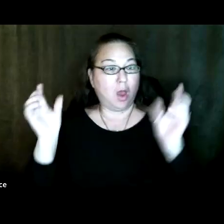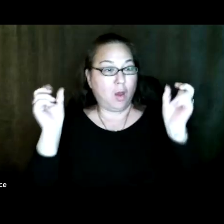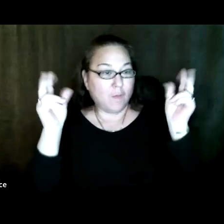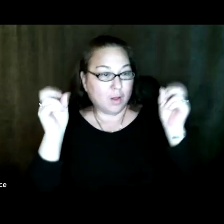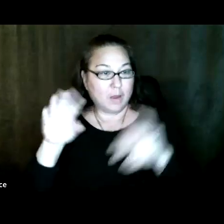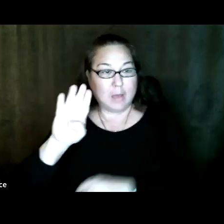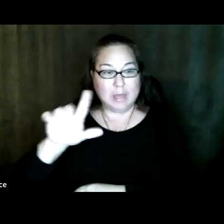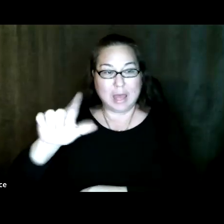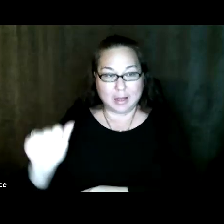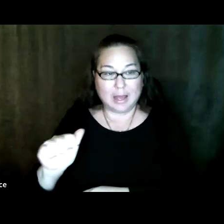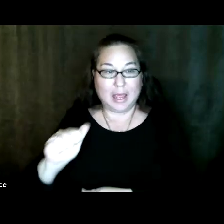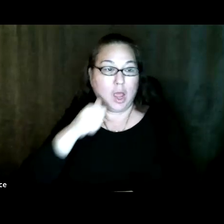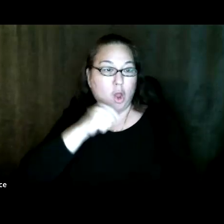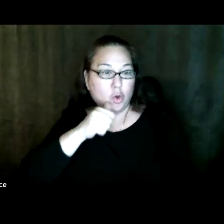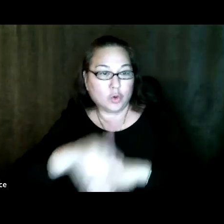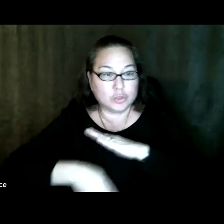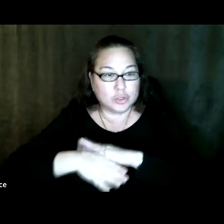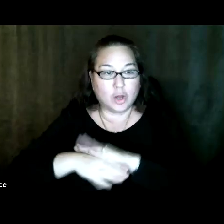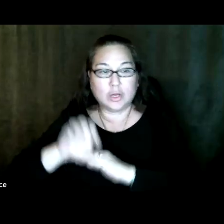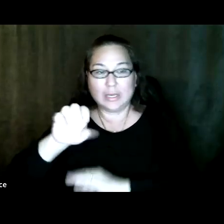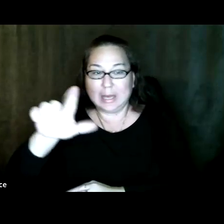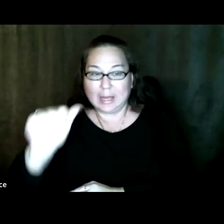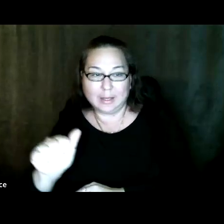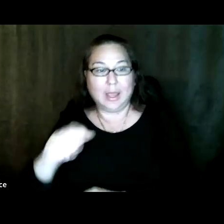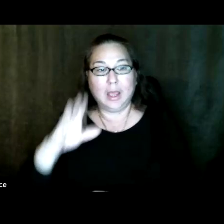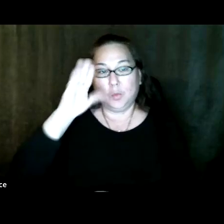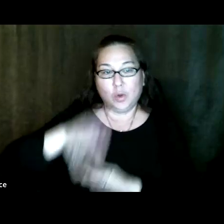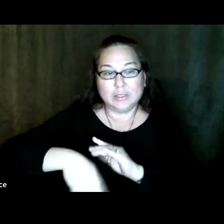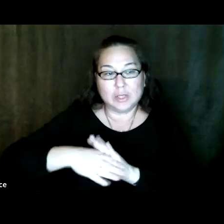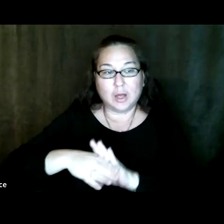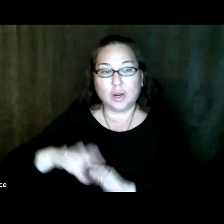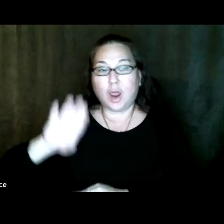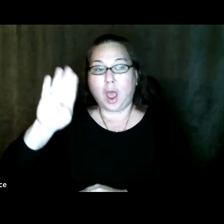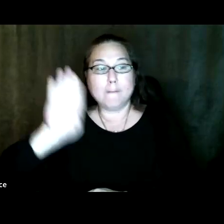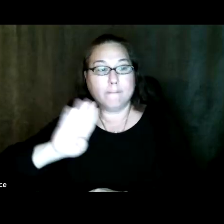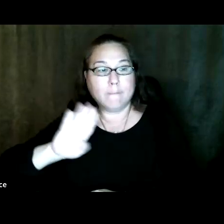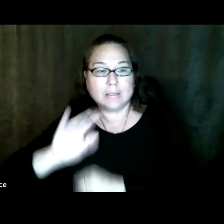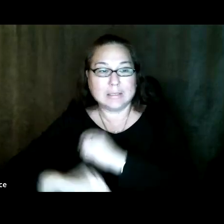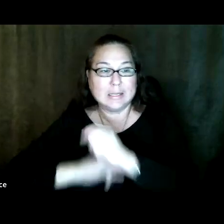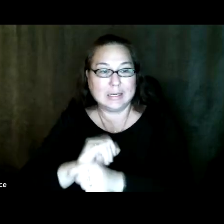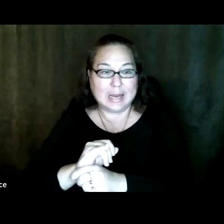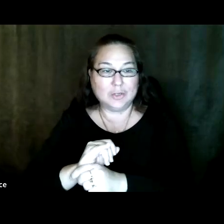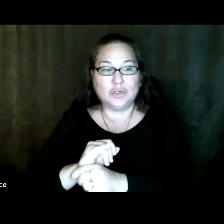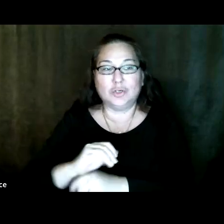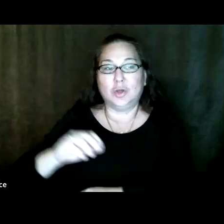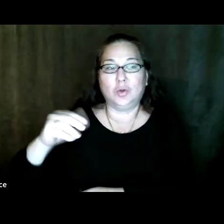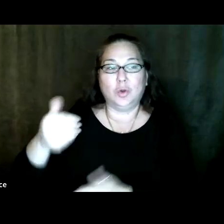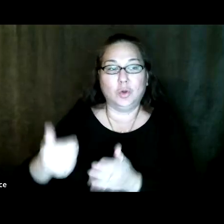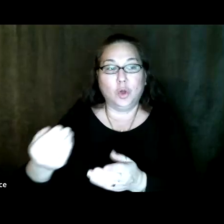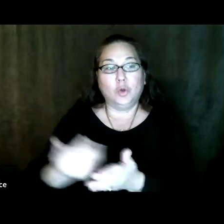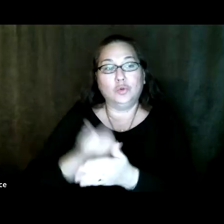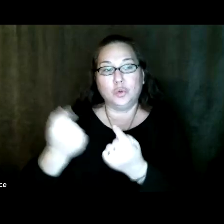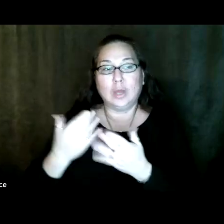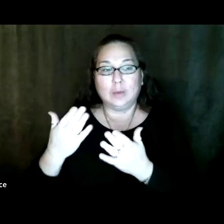congratulations to all of the teams, to the athletes that participated in the MIA postseason tournaments, and we'll keep you up to date as the